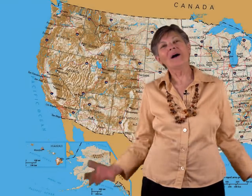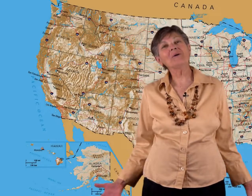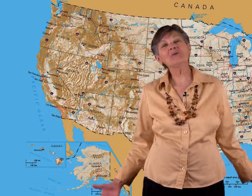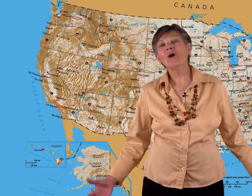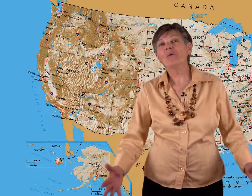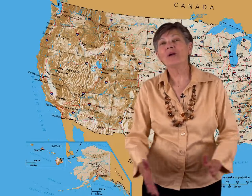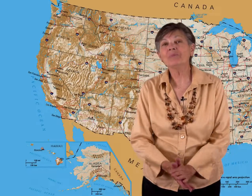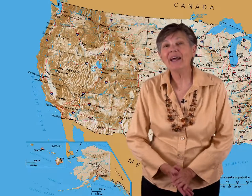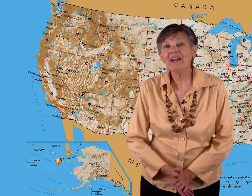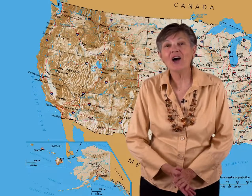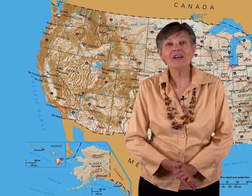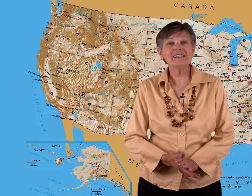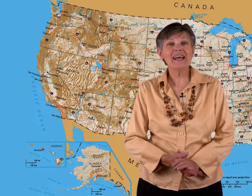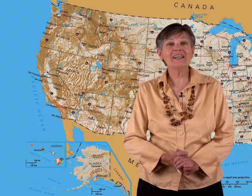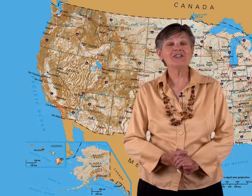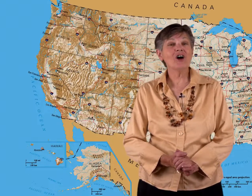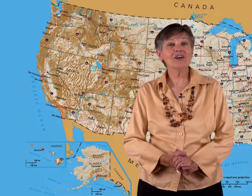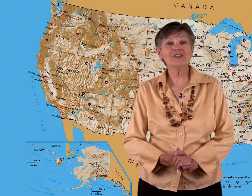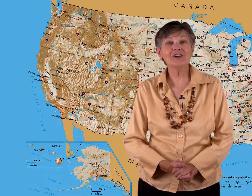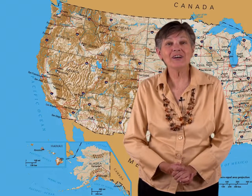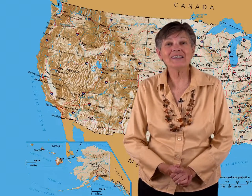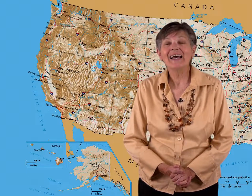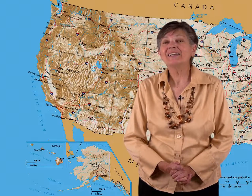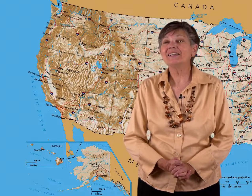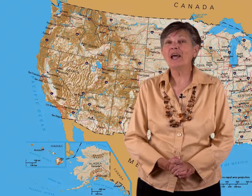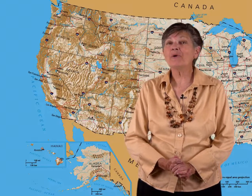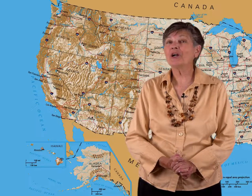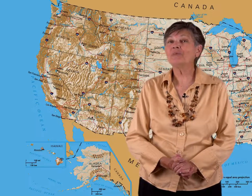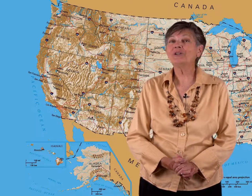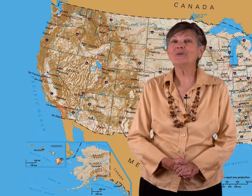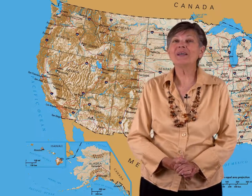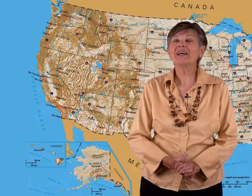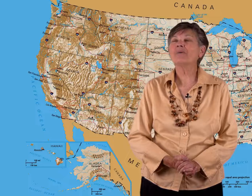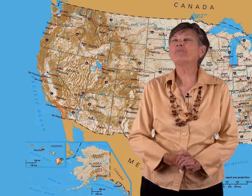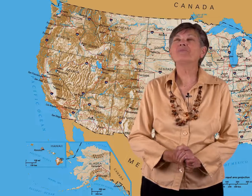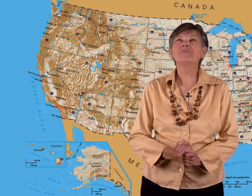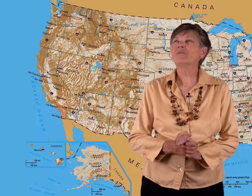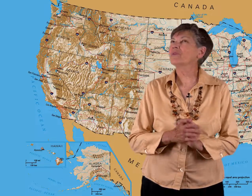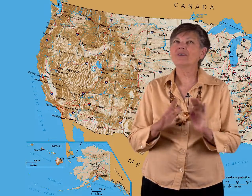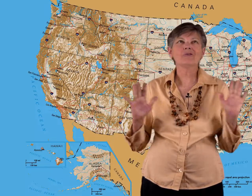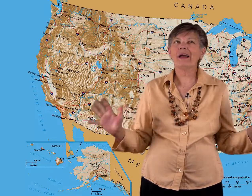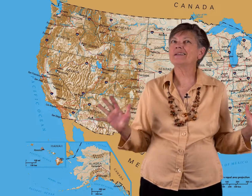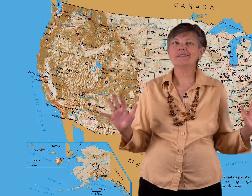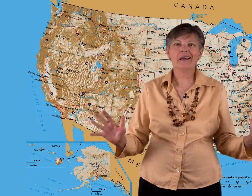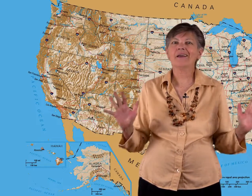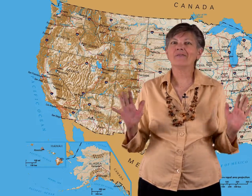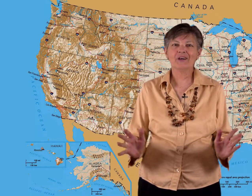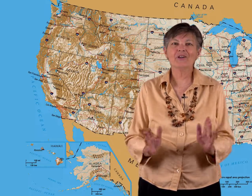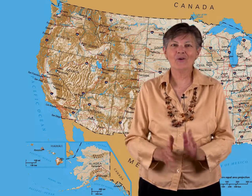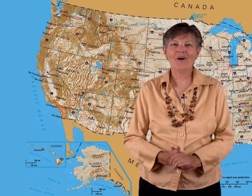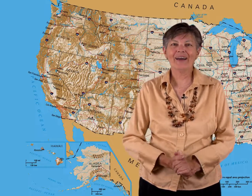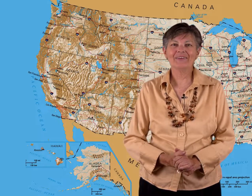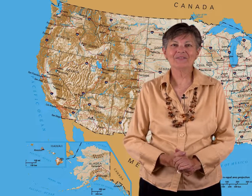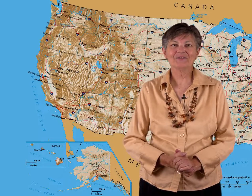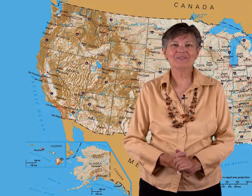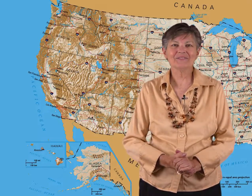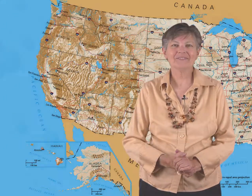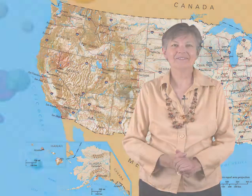Welcome to our We Play Along State Song series. Today we're going to be doing the great state of Illinois. We